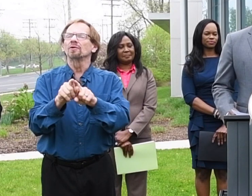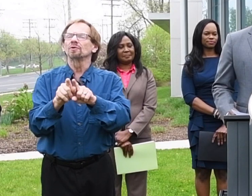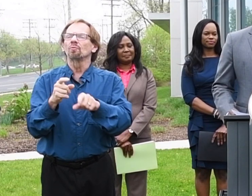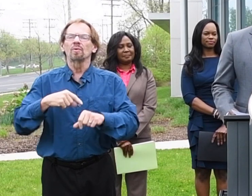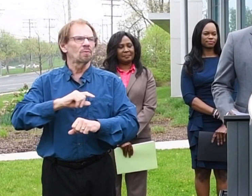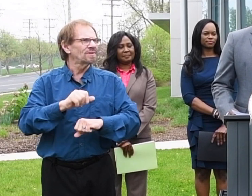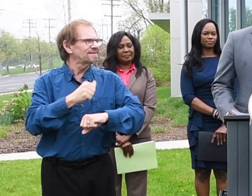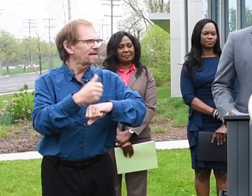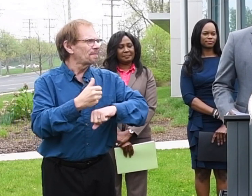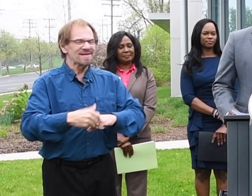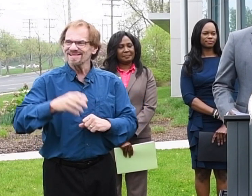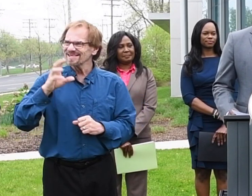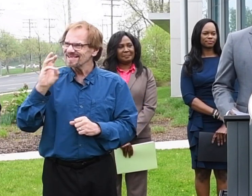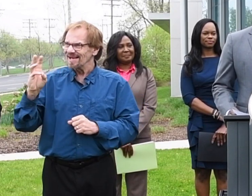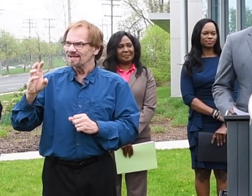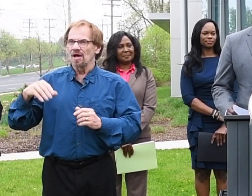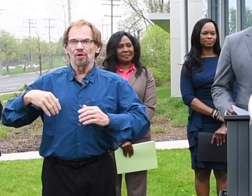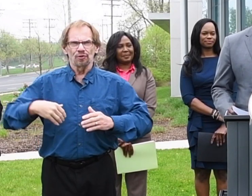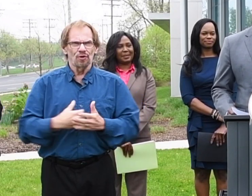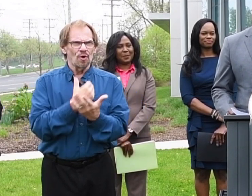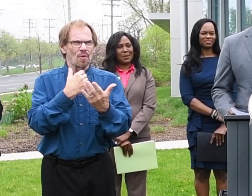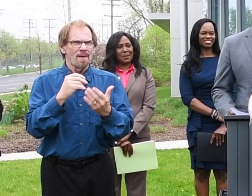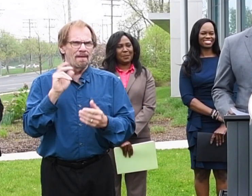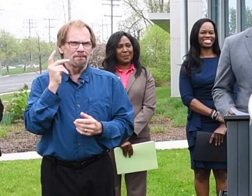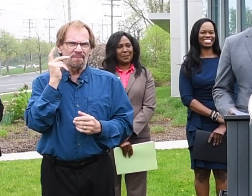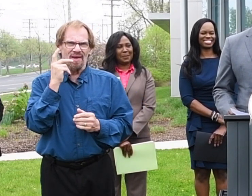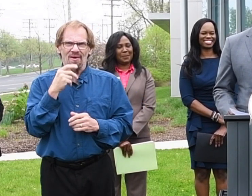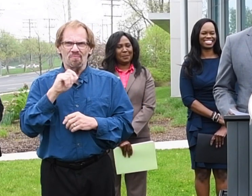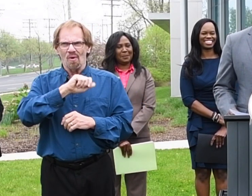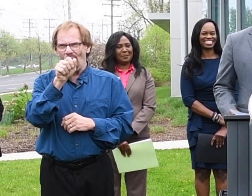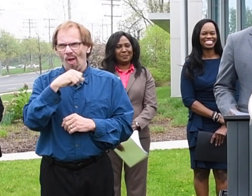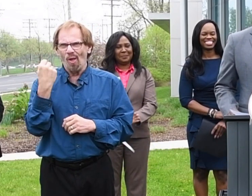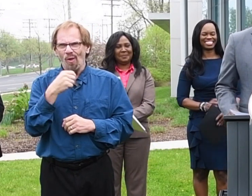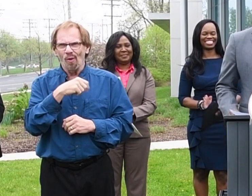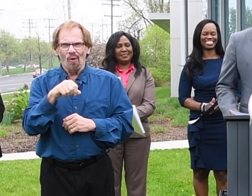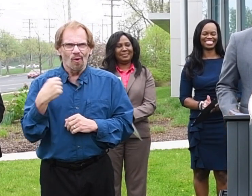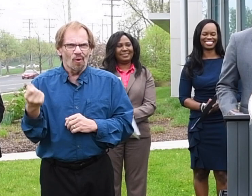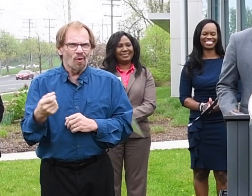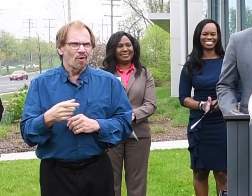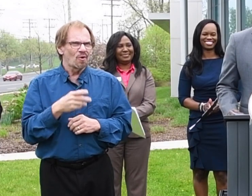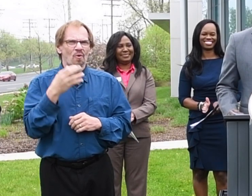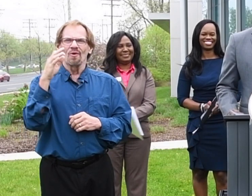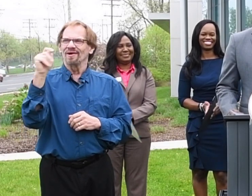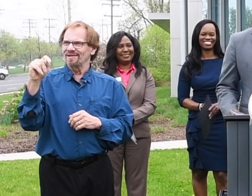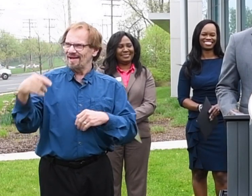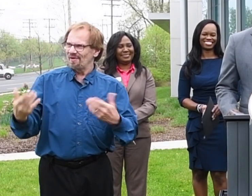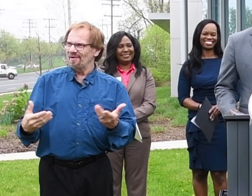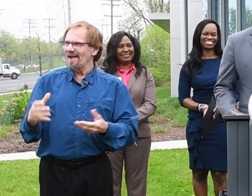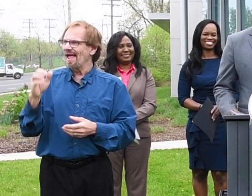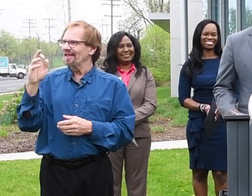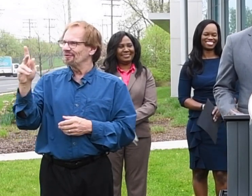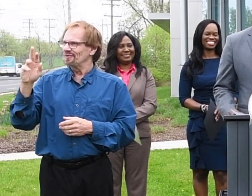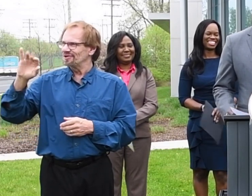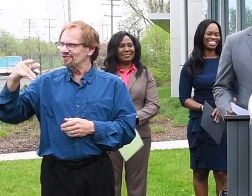install 6 new pickleball courts right here in Elkridge.